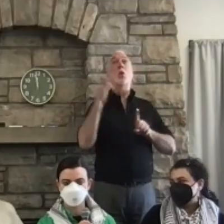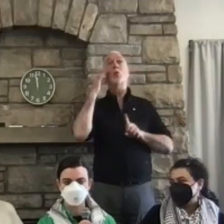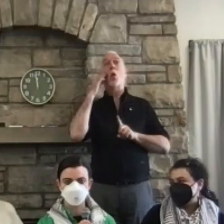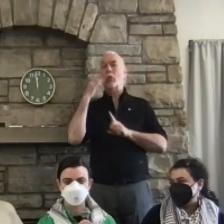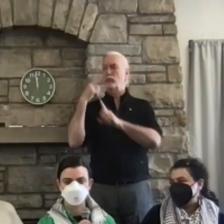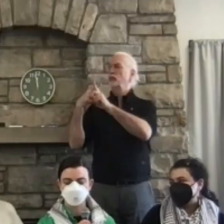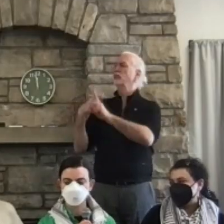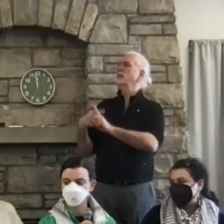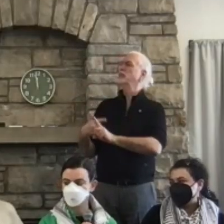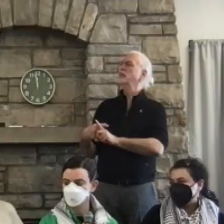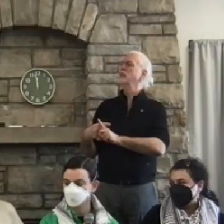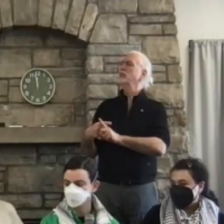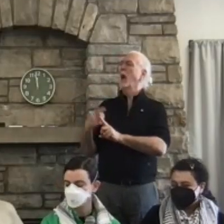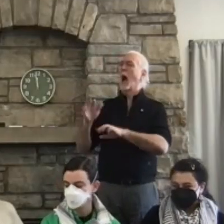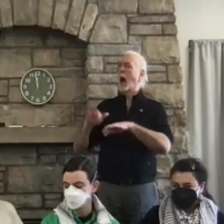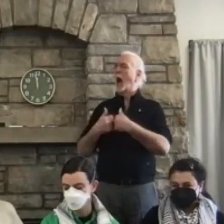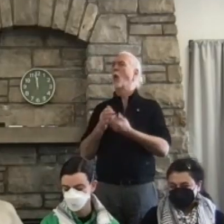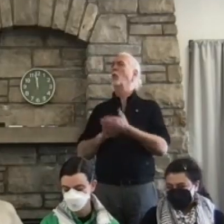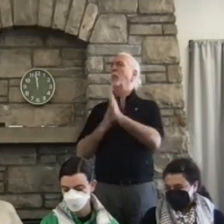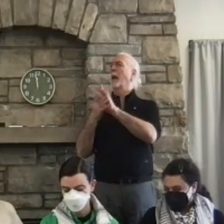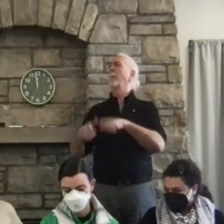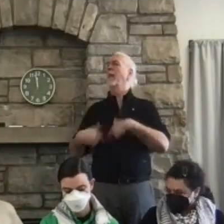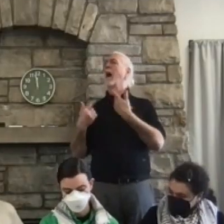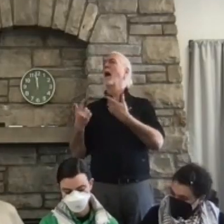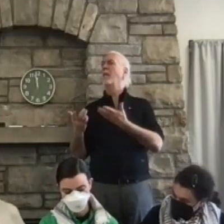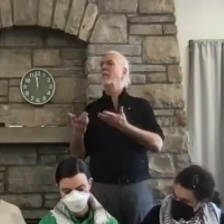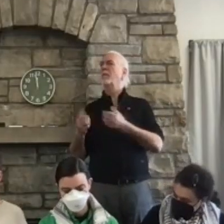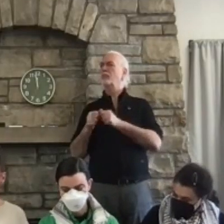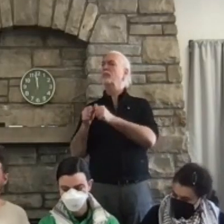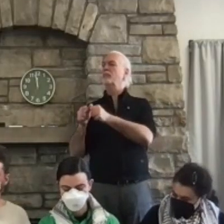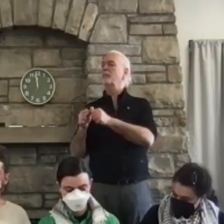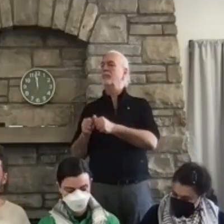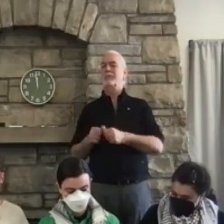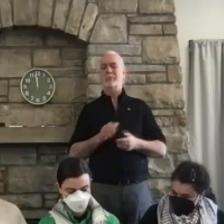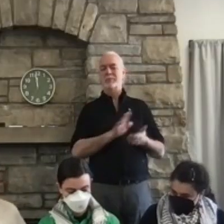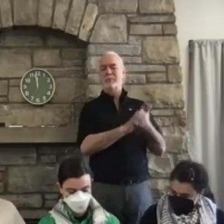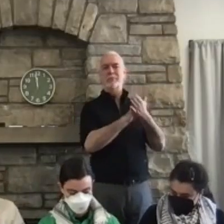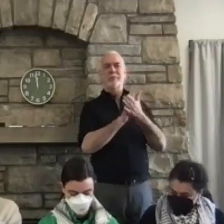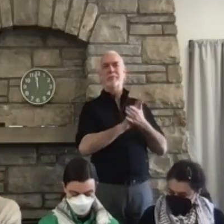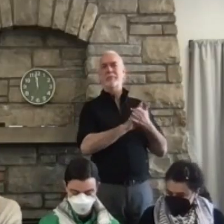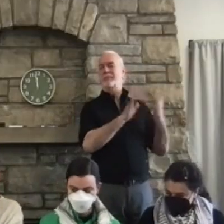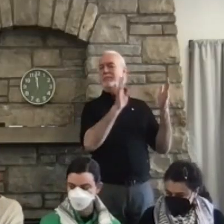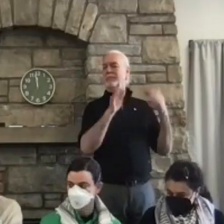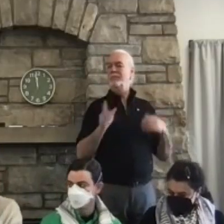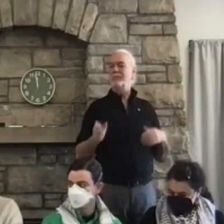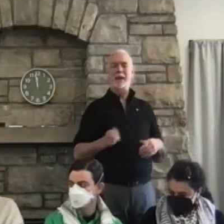accomplishing a way of being alive. Beautiful. And if you want to.